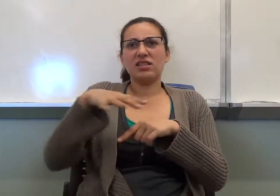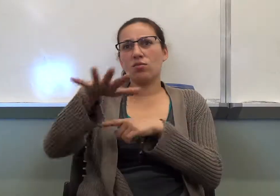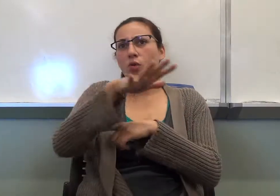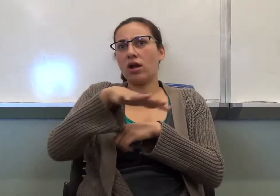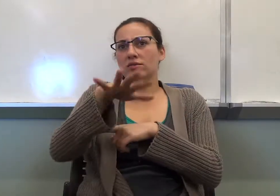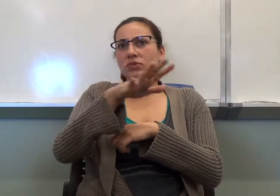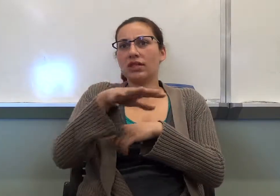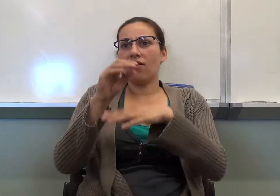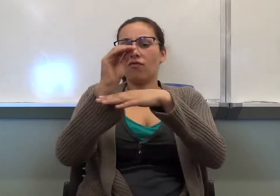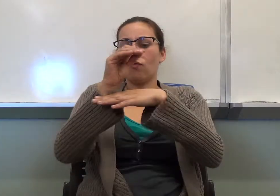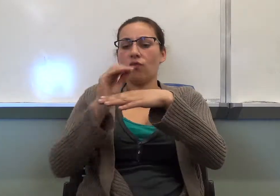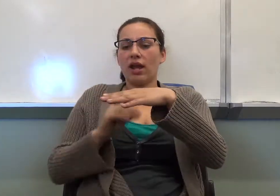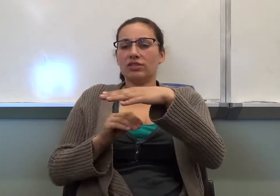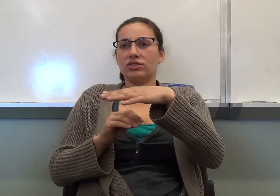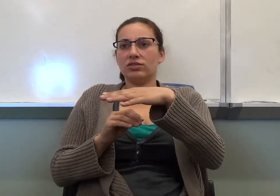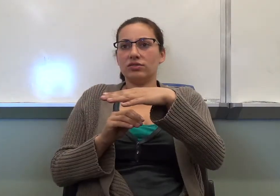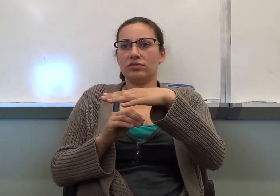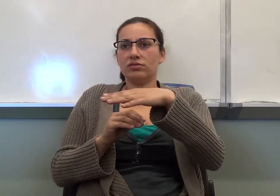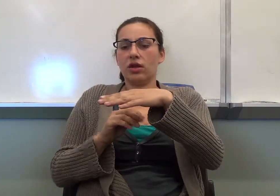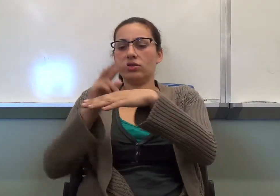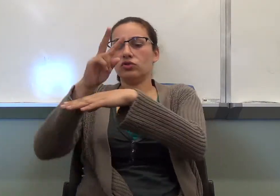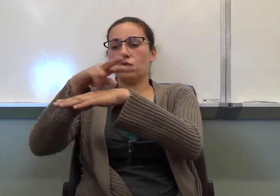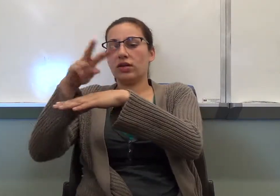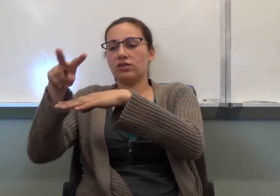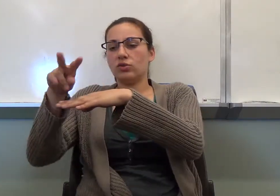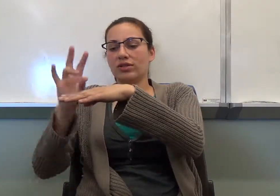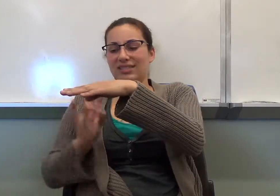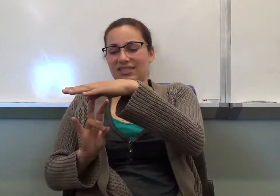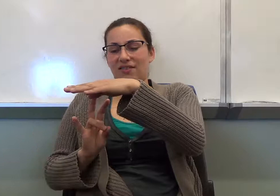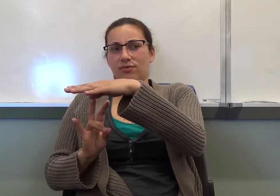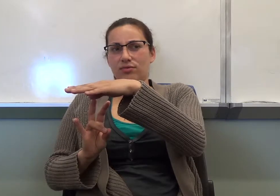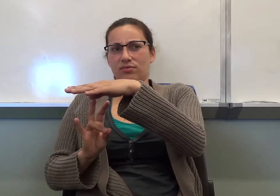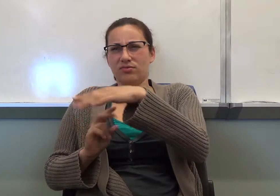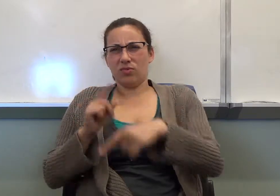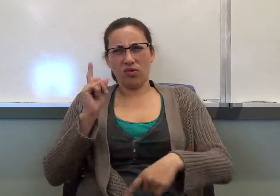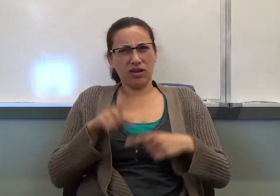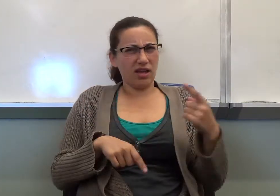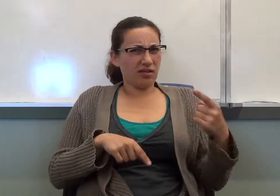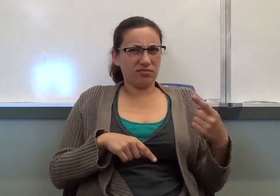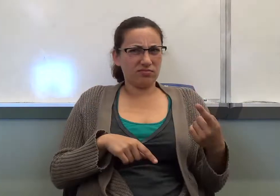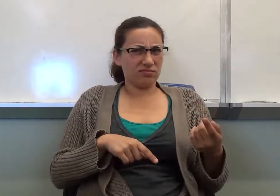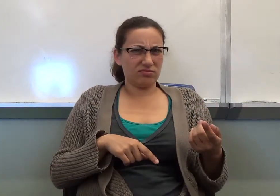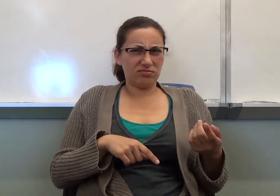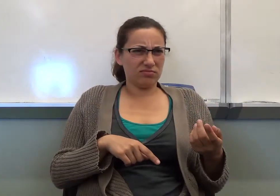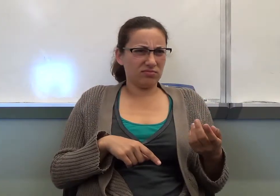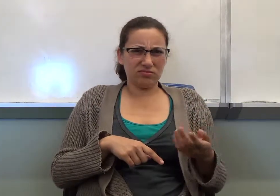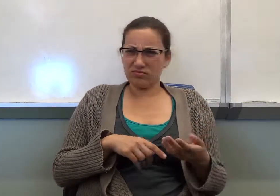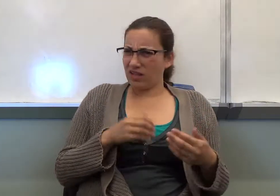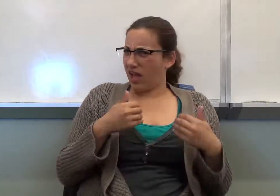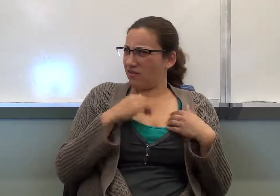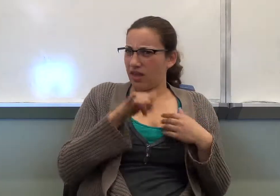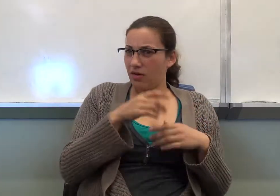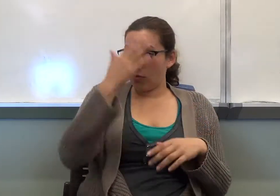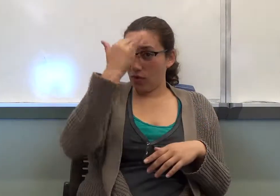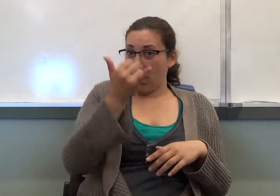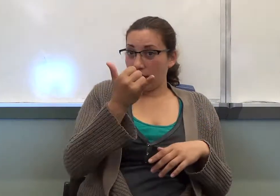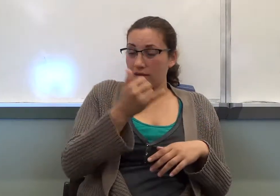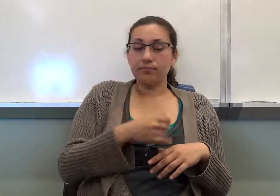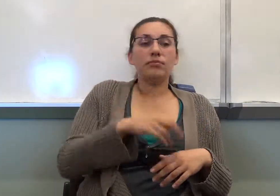fraction 22/7. Well, it can't be 22/7 because pi is irrational. Irrational simply means it can't be